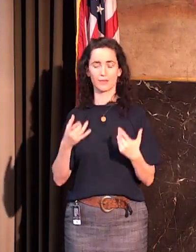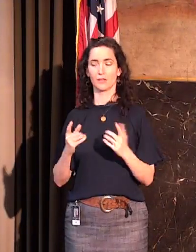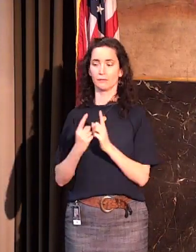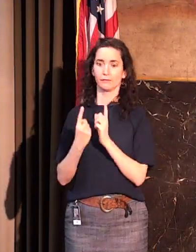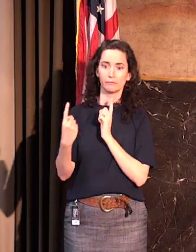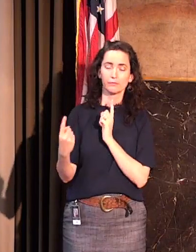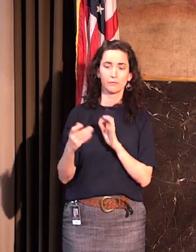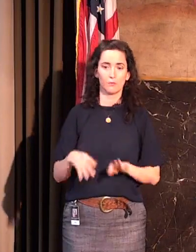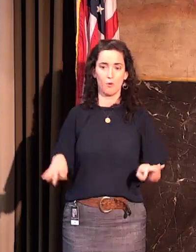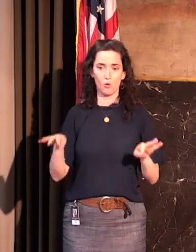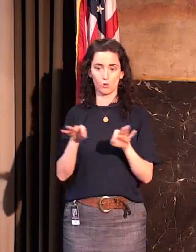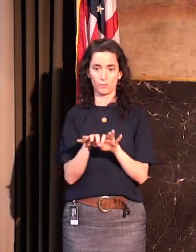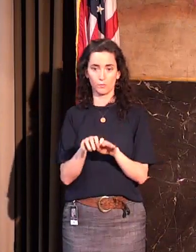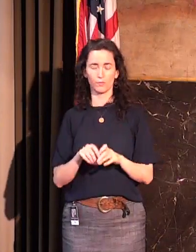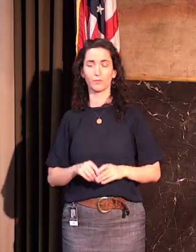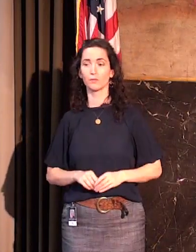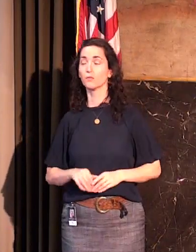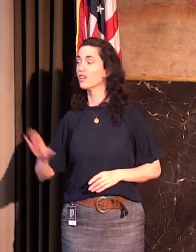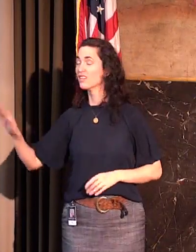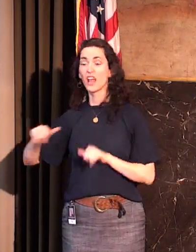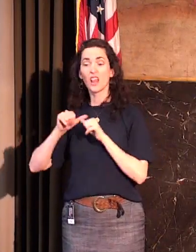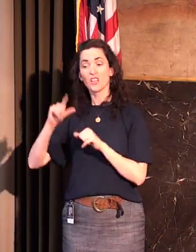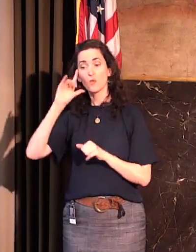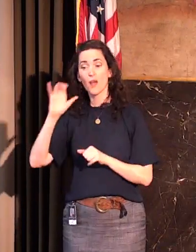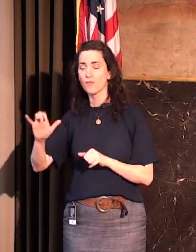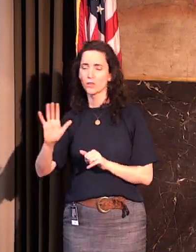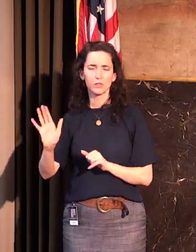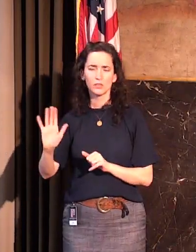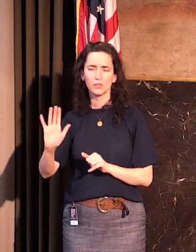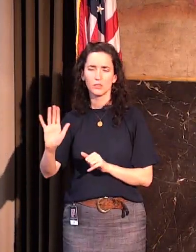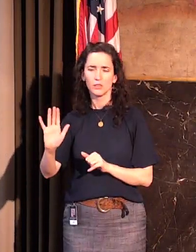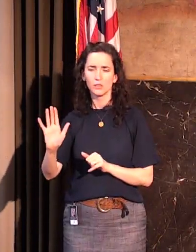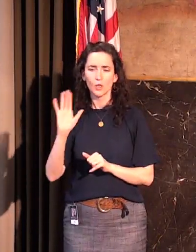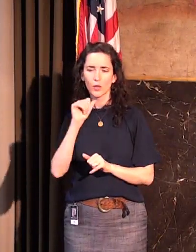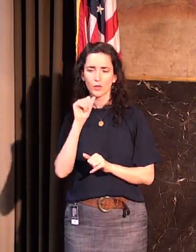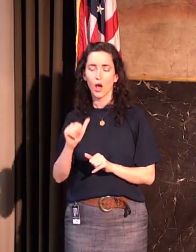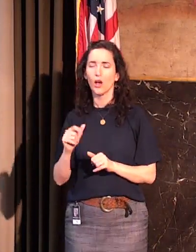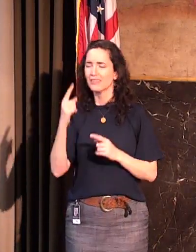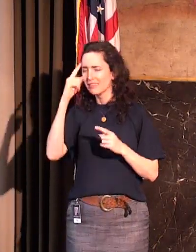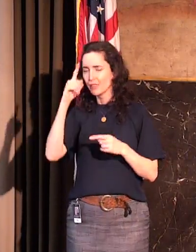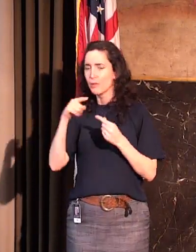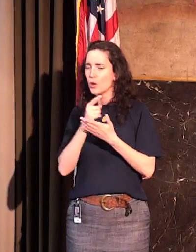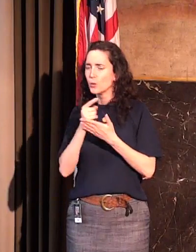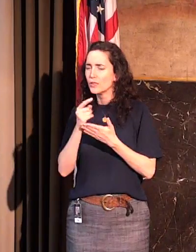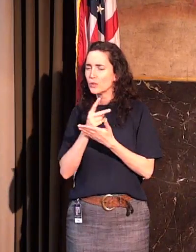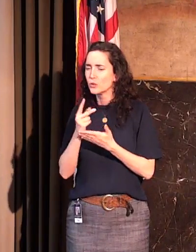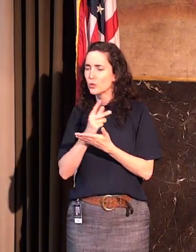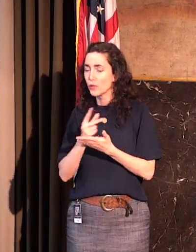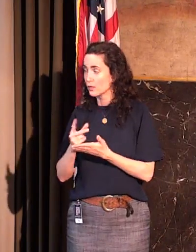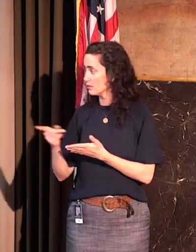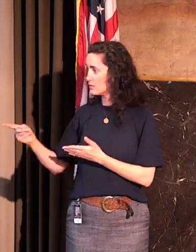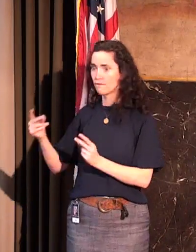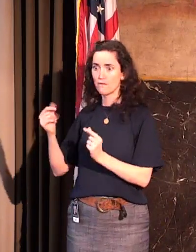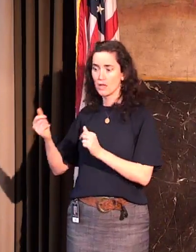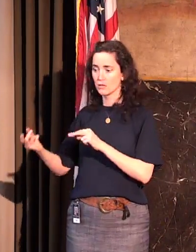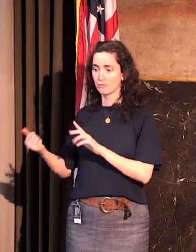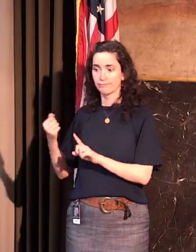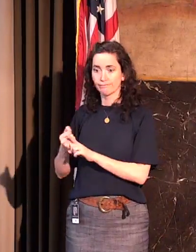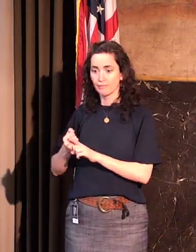distancing. This is not forever. We're just talking about a few weeks. This surge came on very